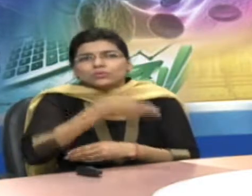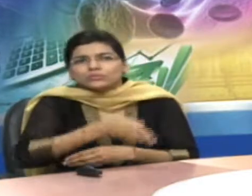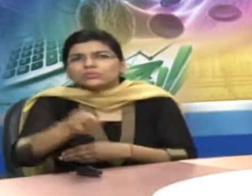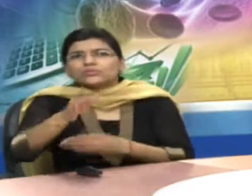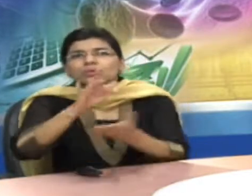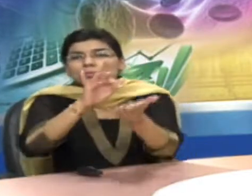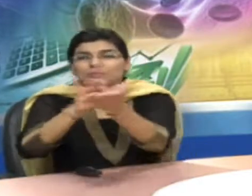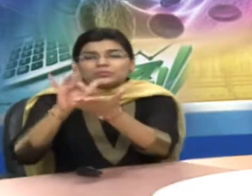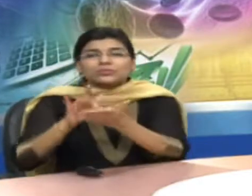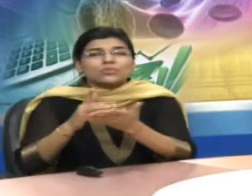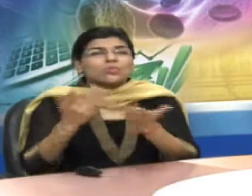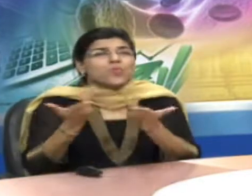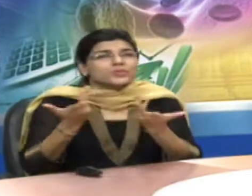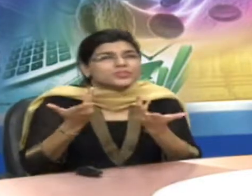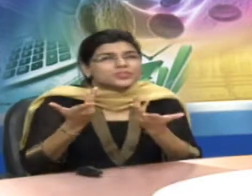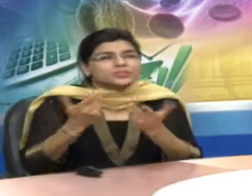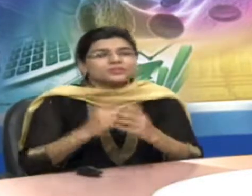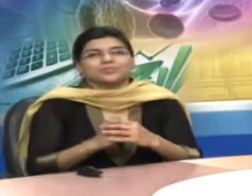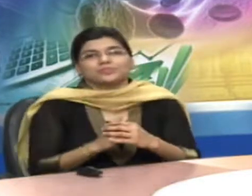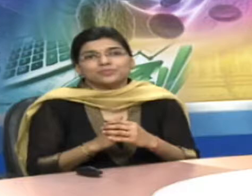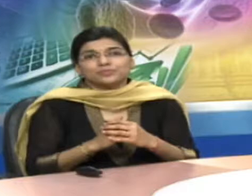Which places would he like to go to?